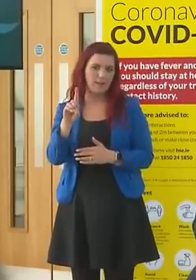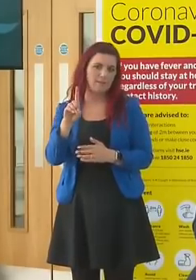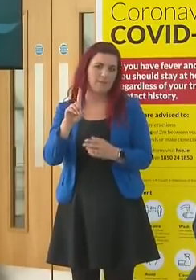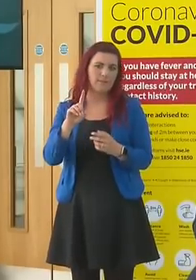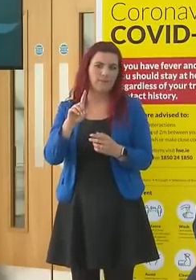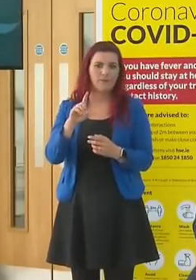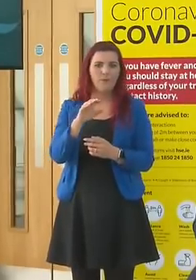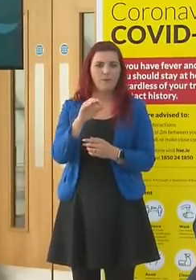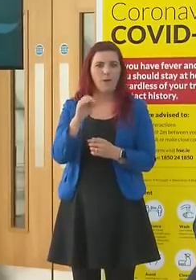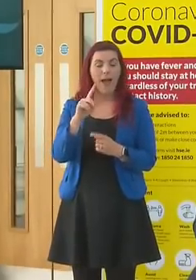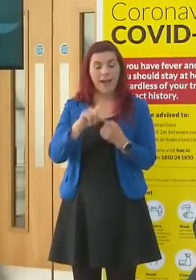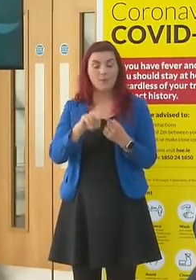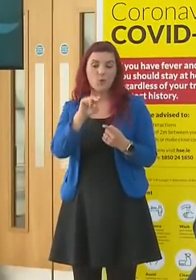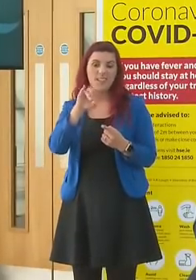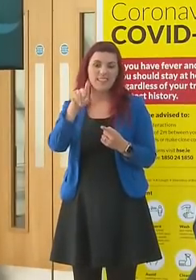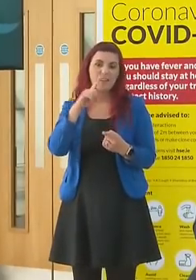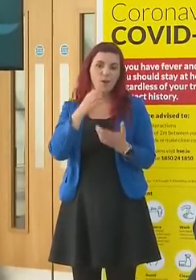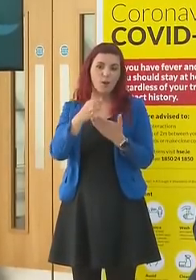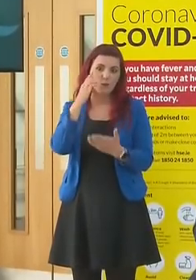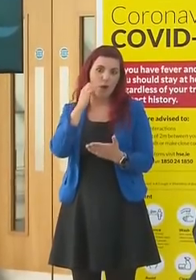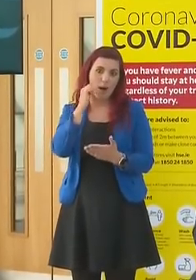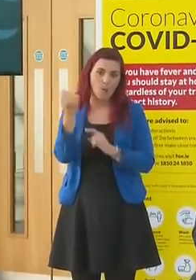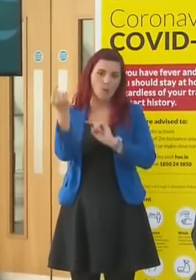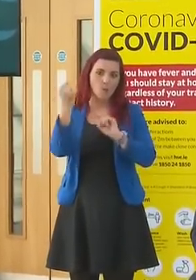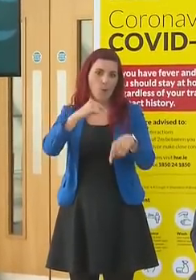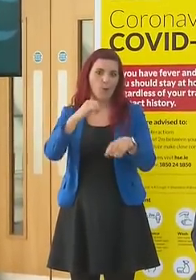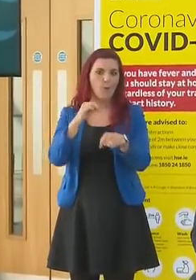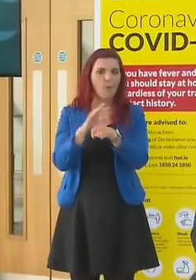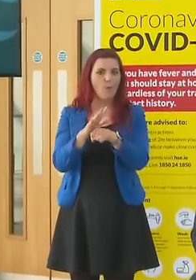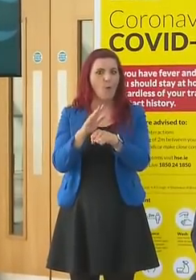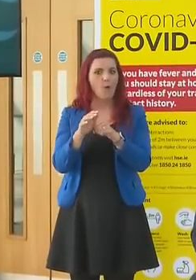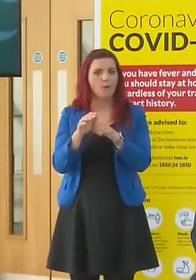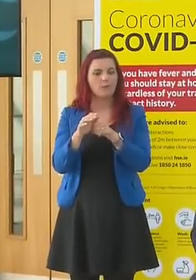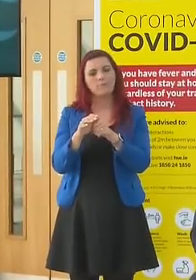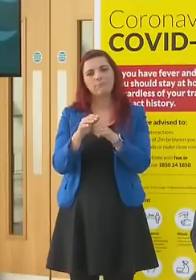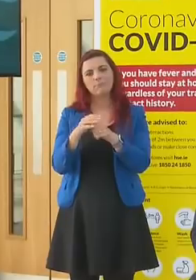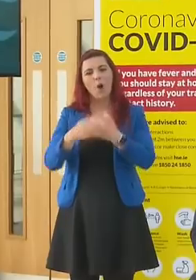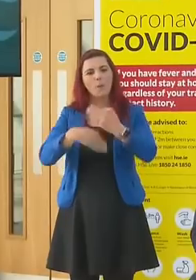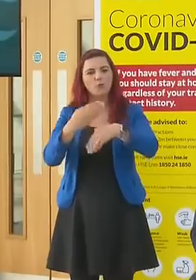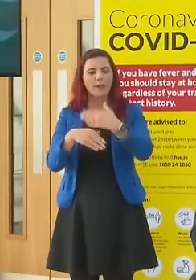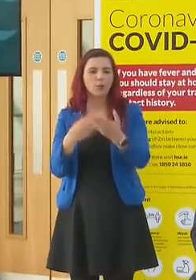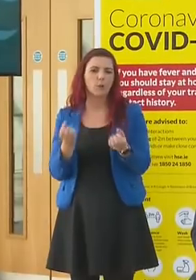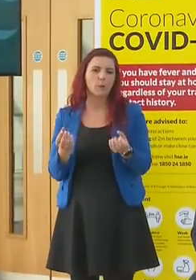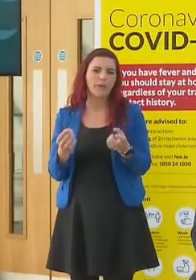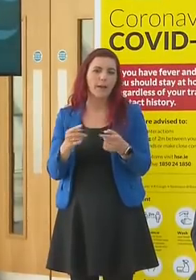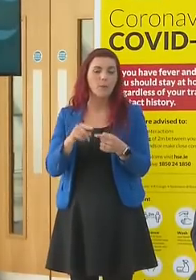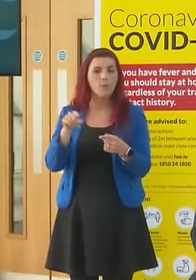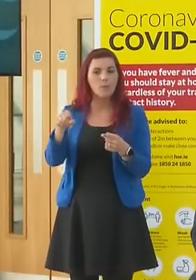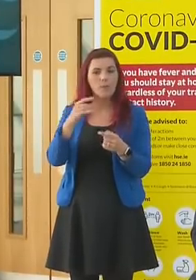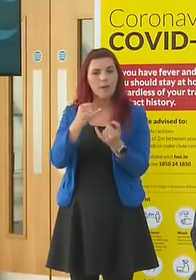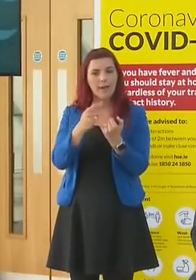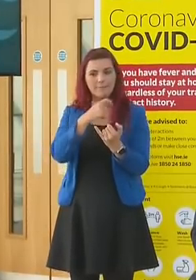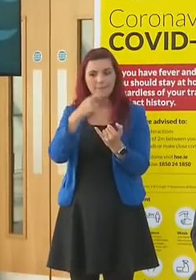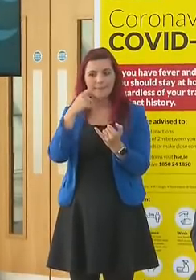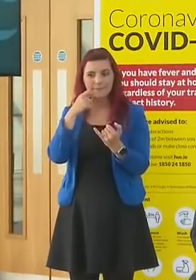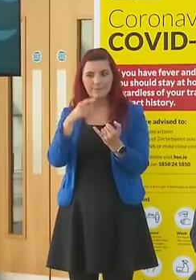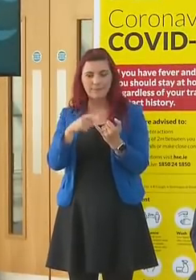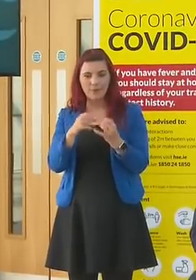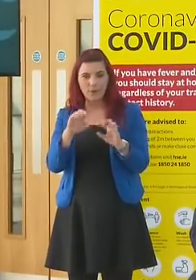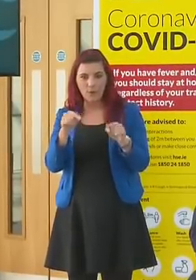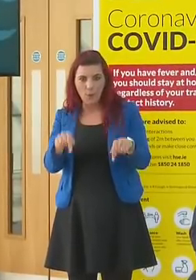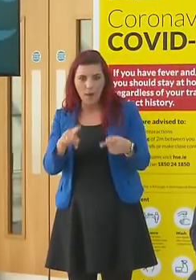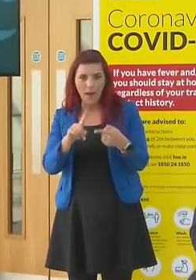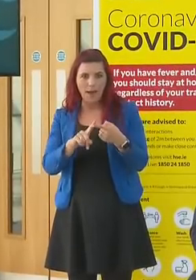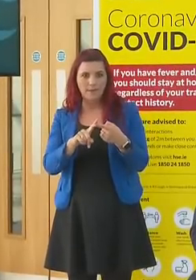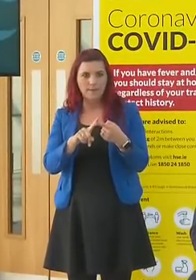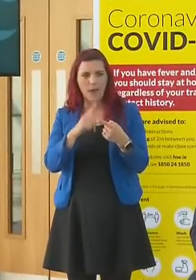UCD for facilitating us once again for this operational brief, because it's a fabulous venue, and also we have a very